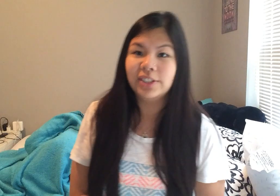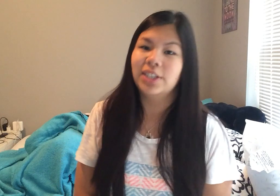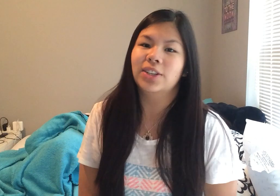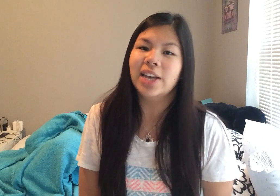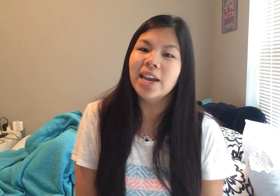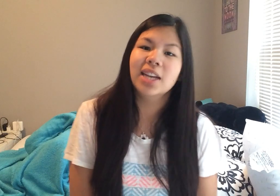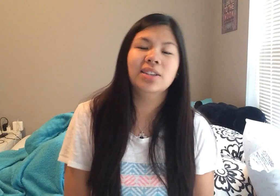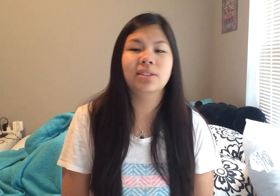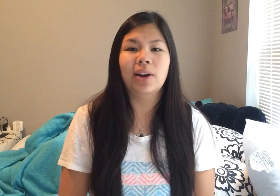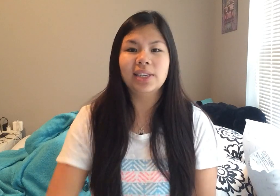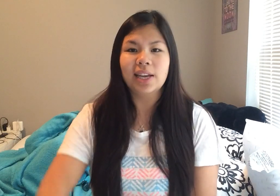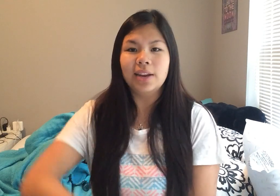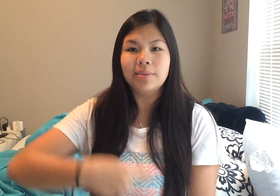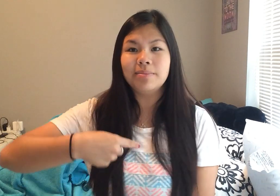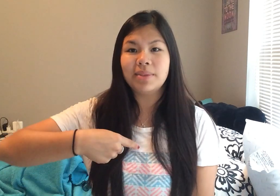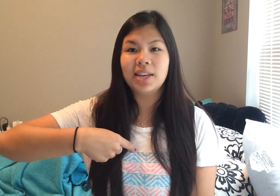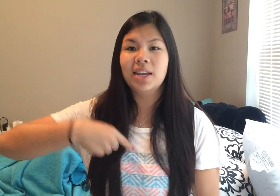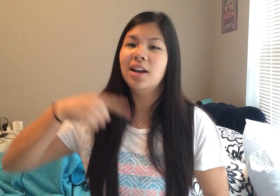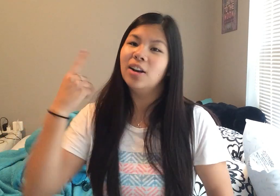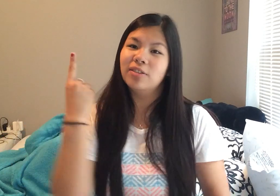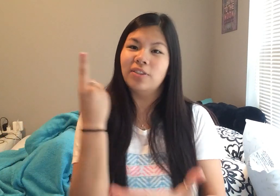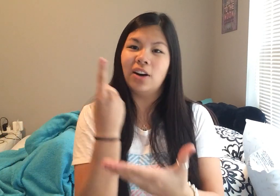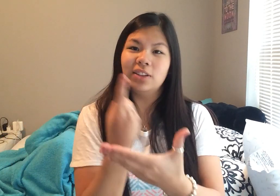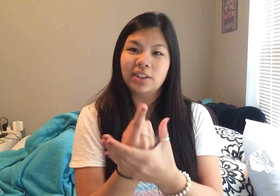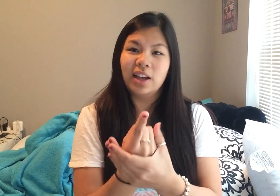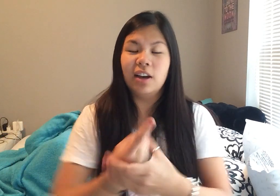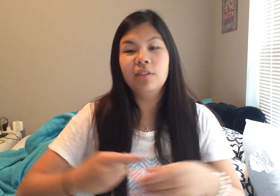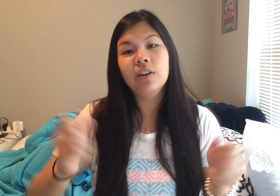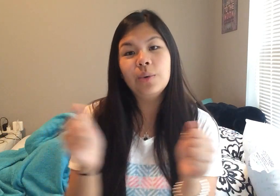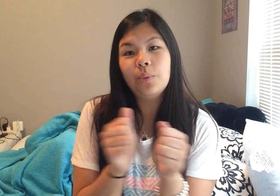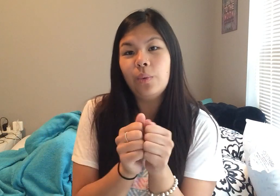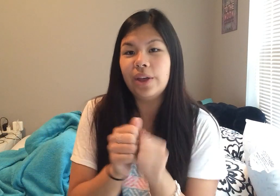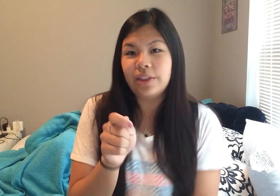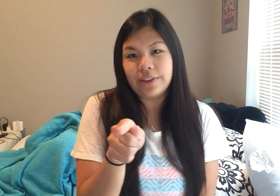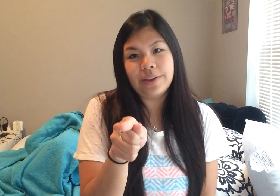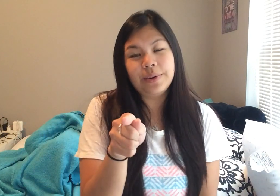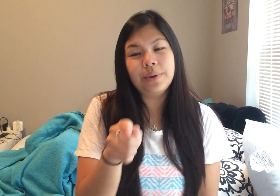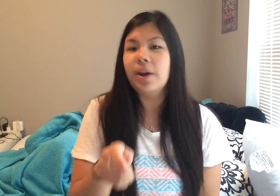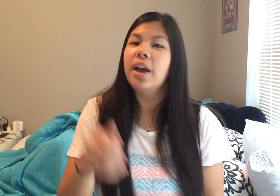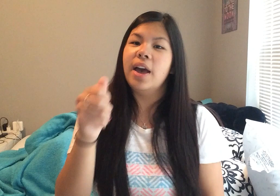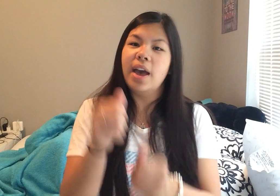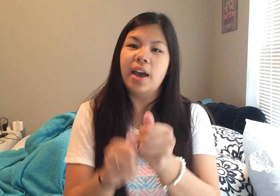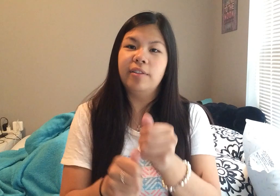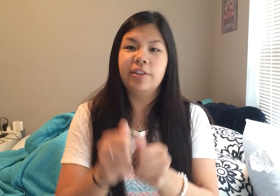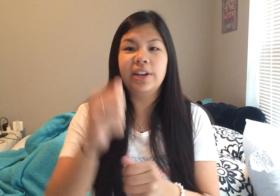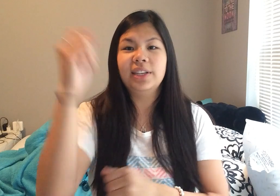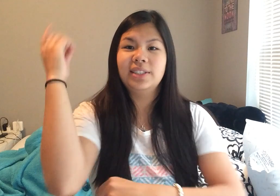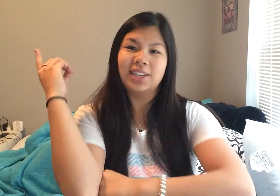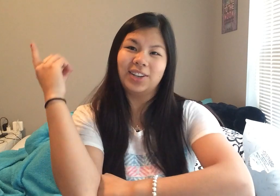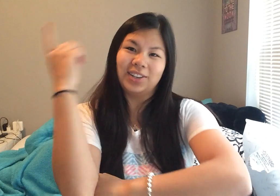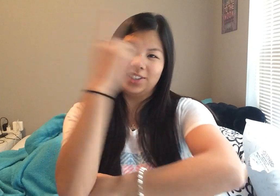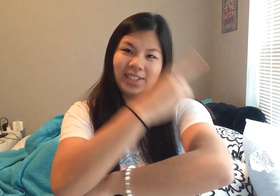single day. So I said, me fall in love with you every single